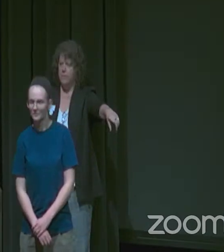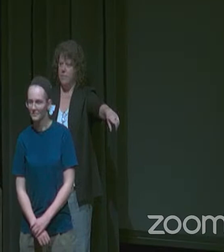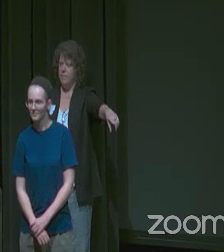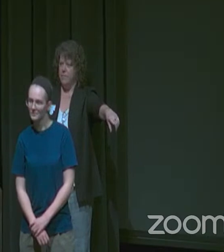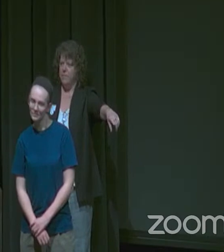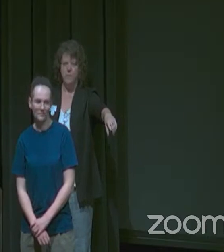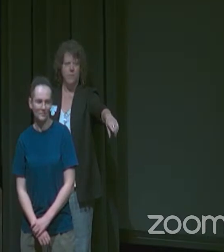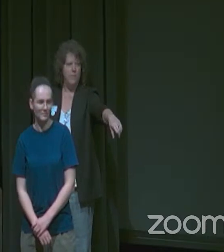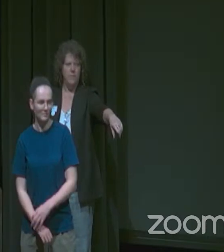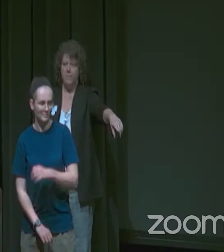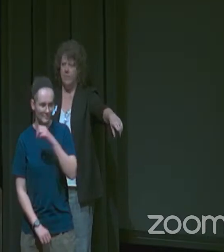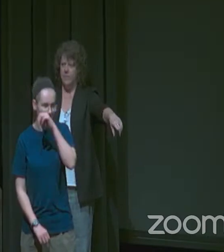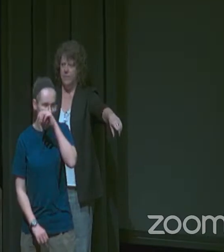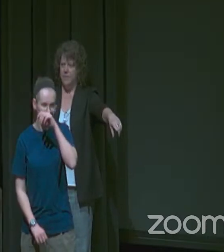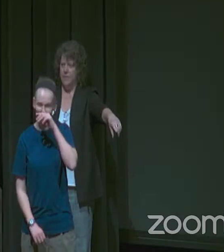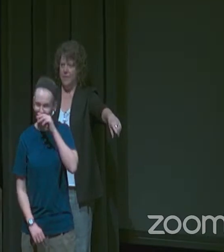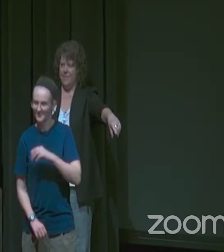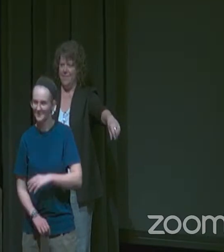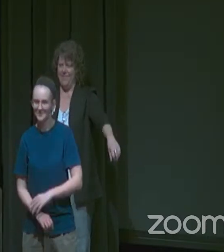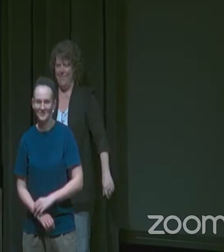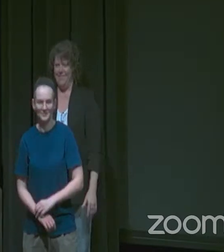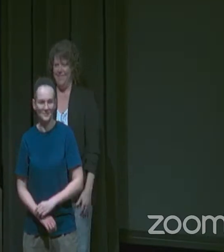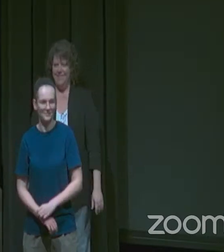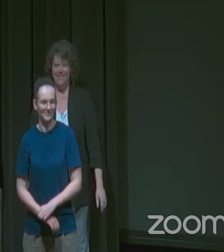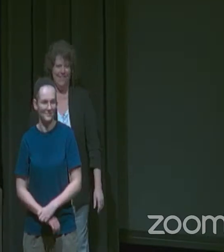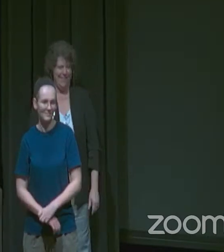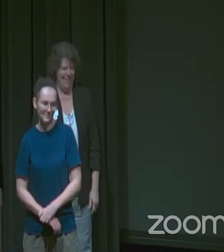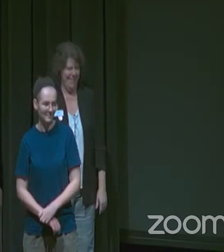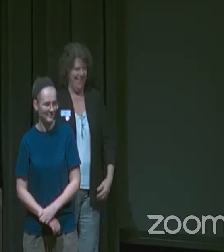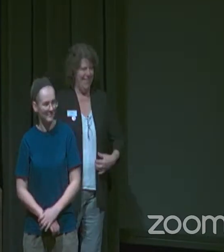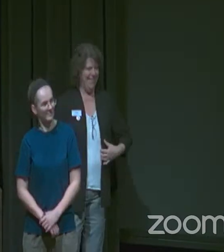Mike? Uh-oh. Run!